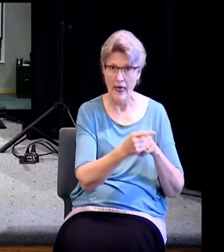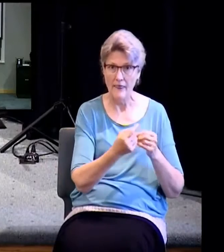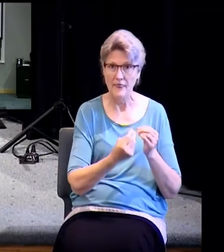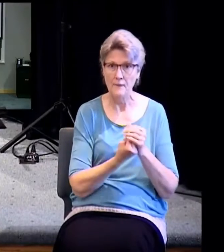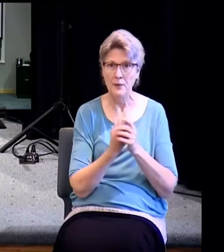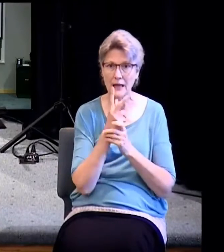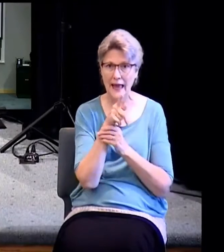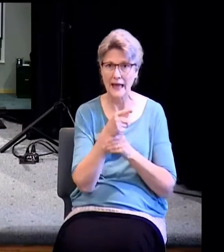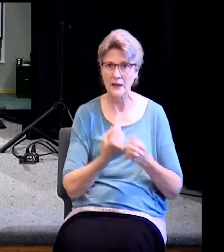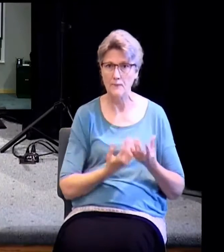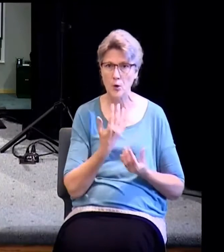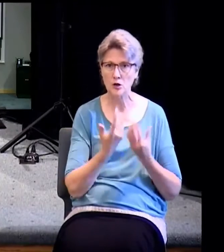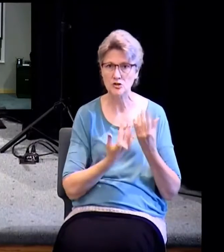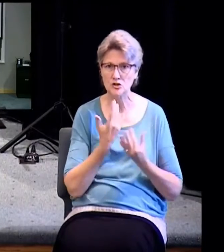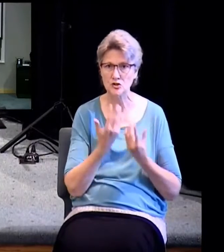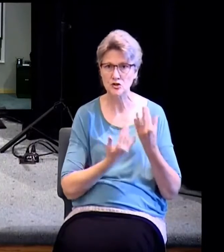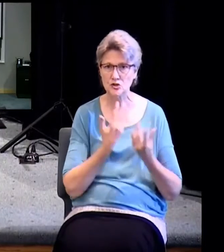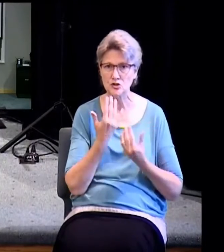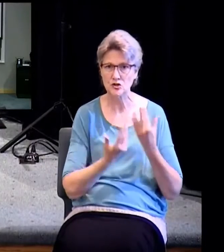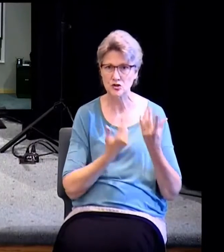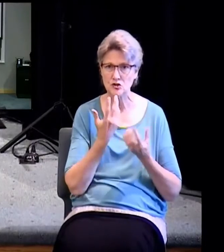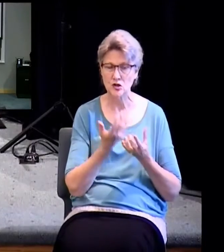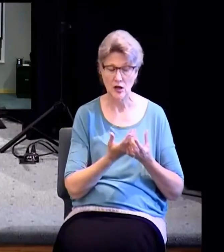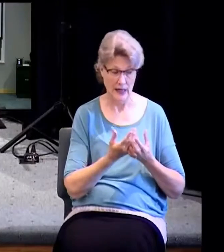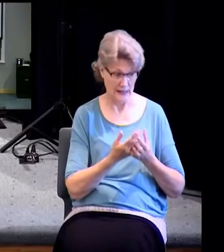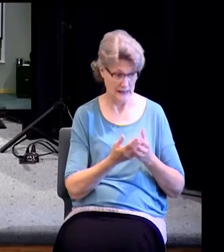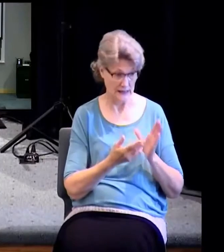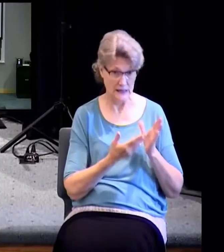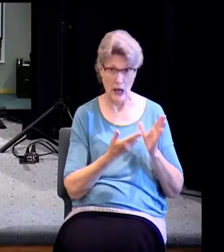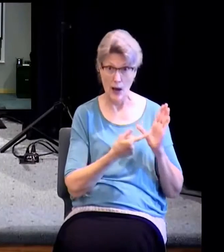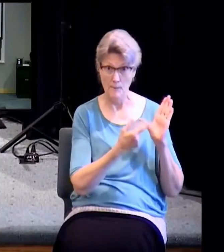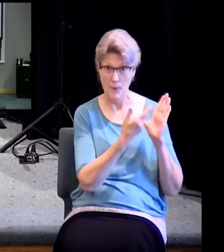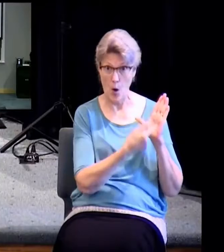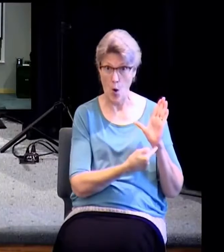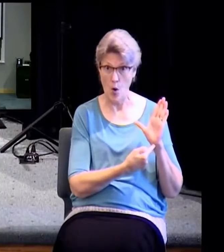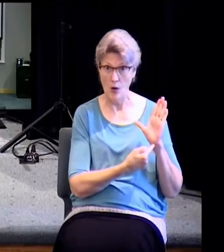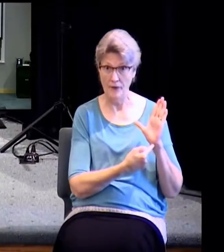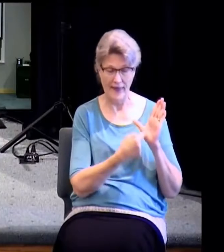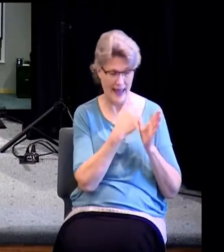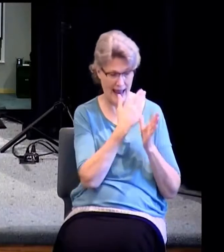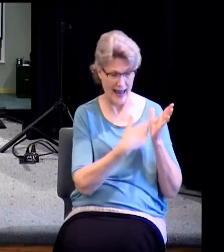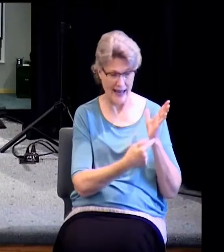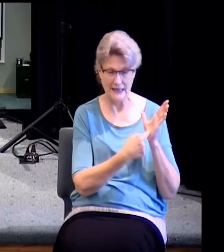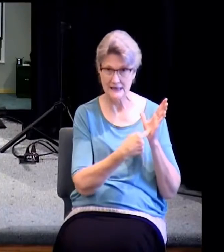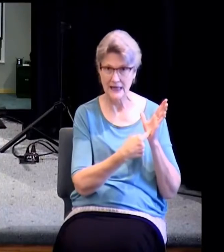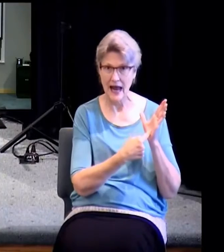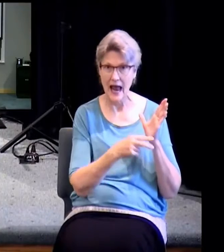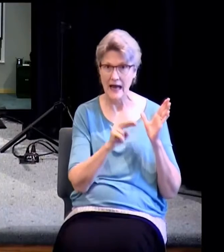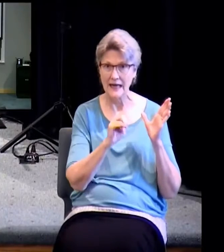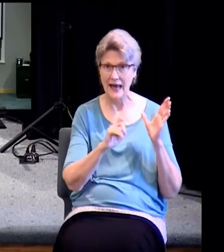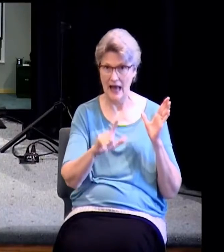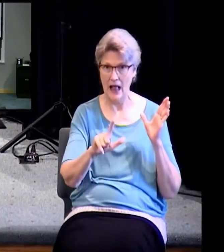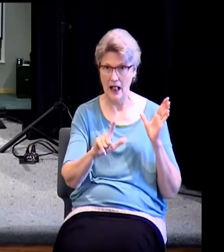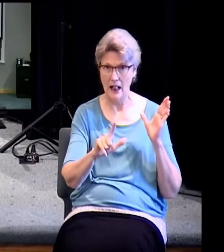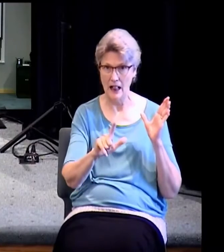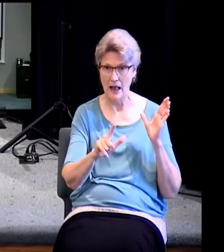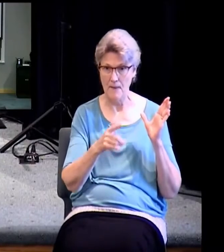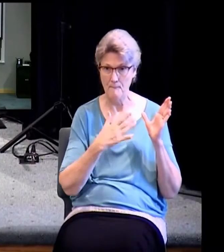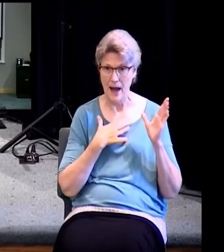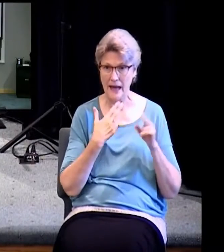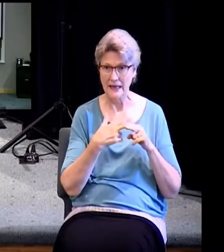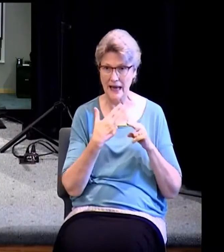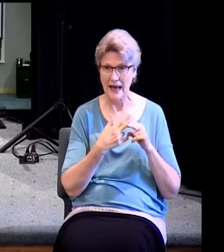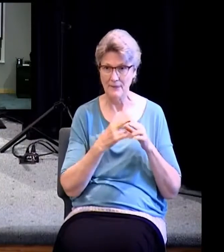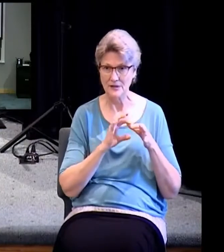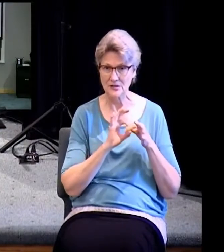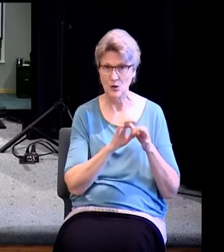behold the hand, behold the nail. He said, my name has something to do with a hand and with a nail. He